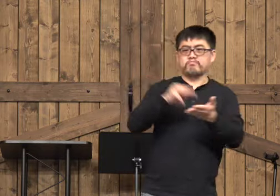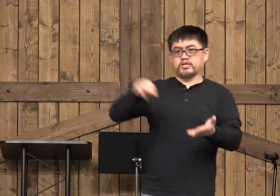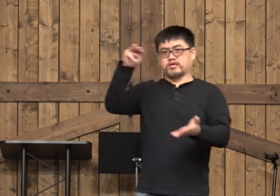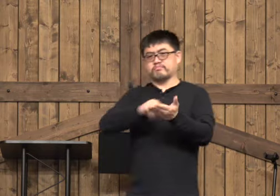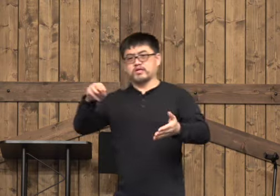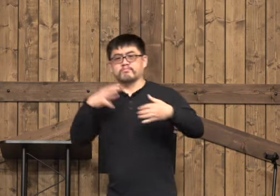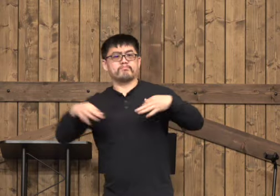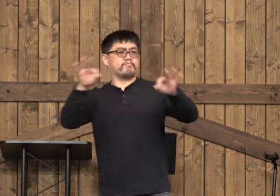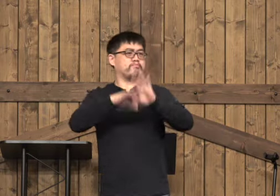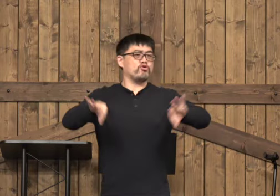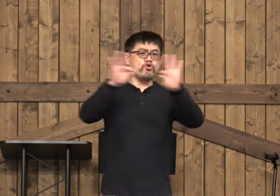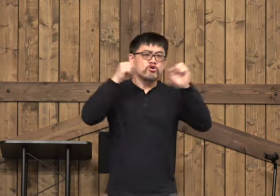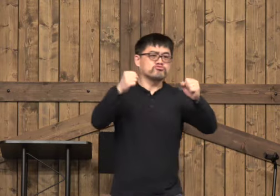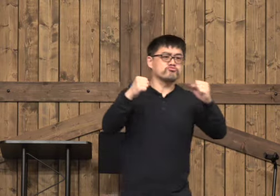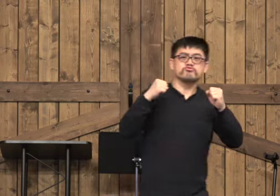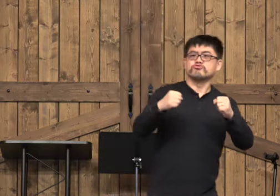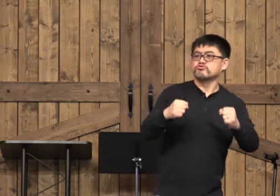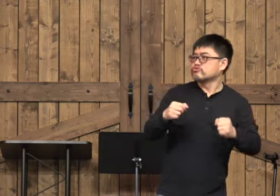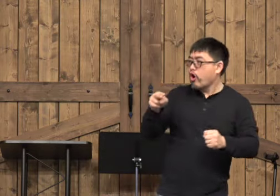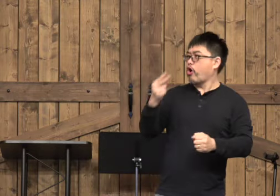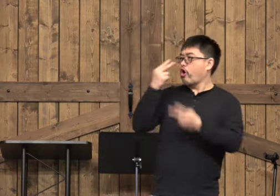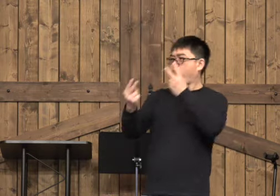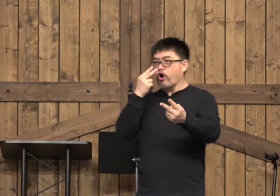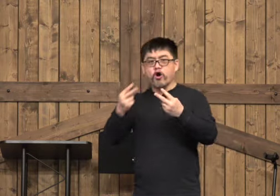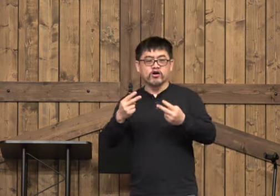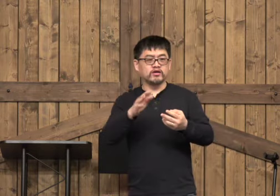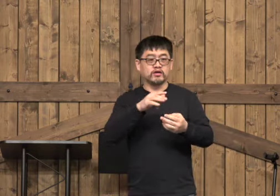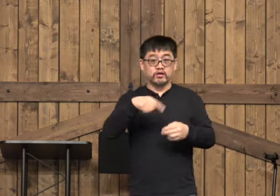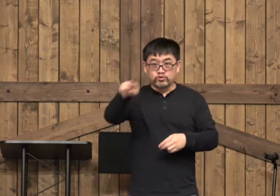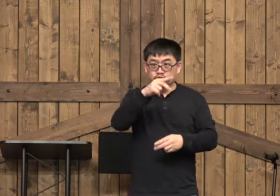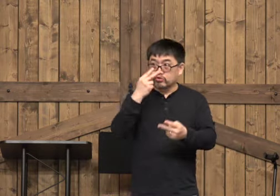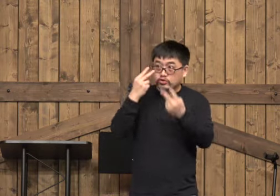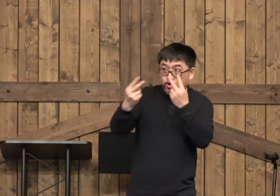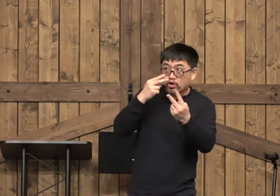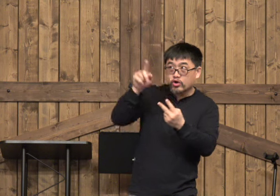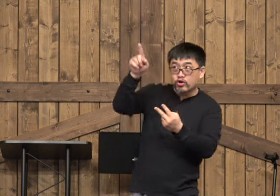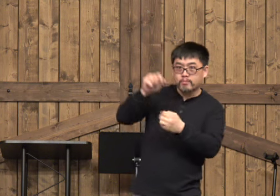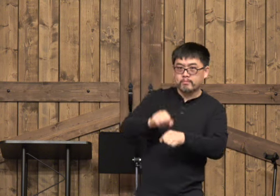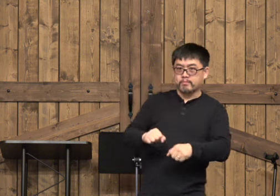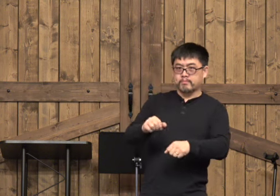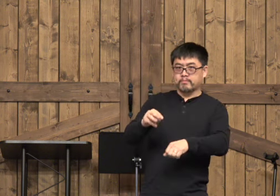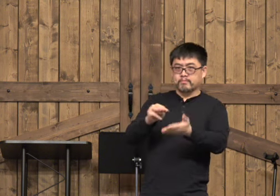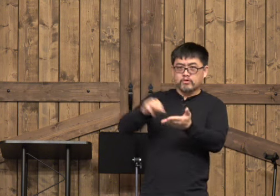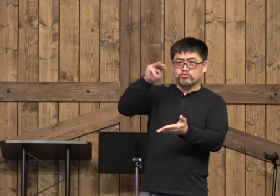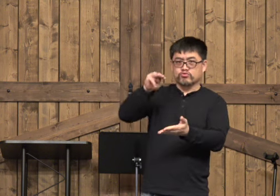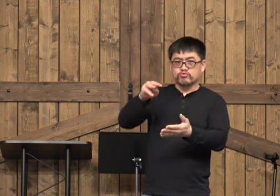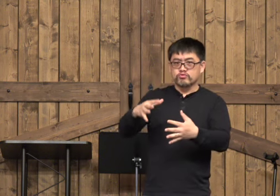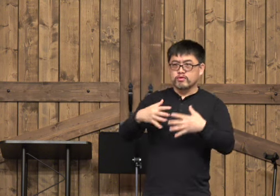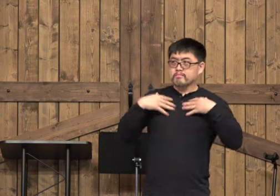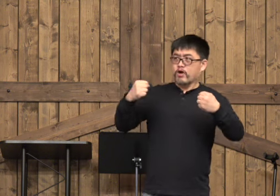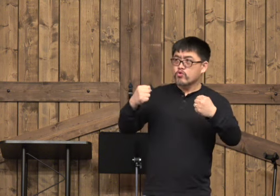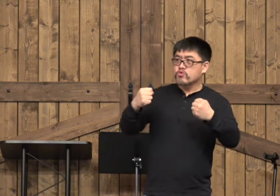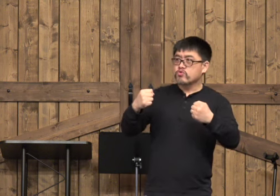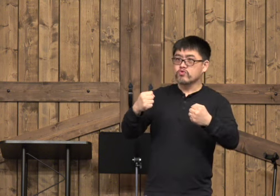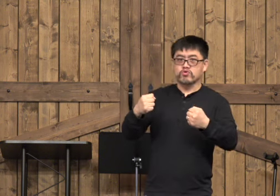And a lot of people were wanting to see the miracles. And wanted to see people healed. And they were definitely interested in the gospel.